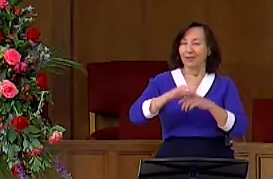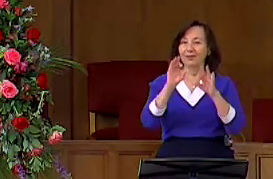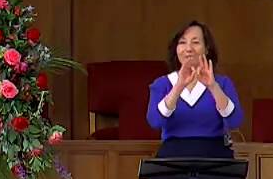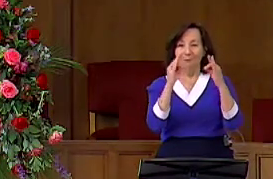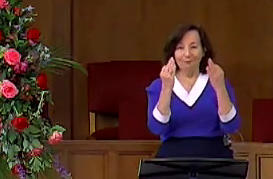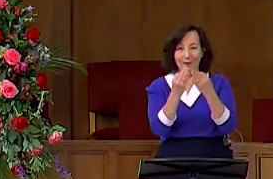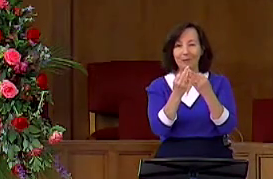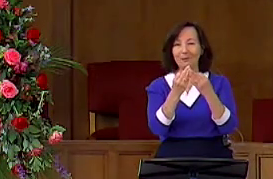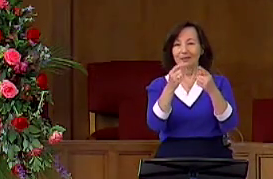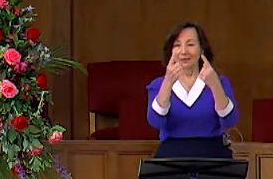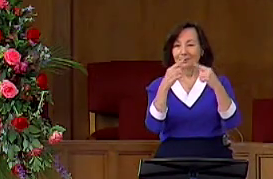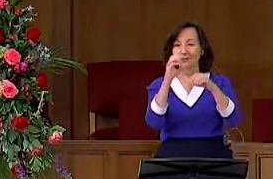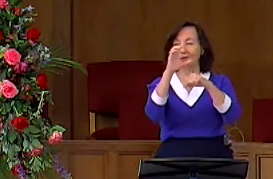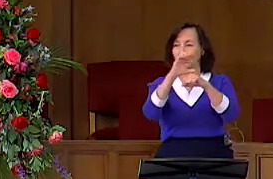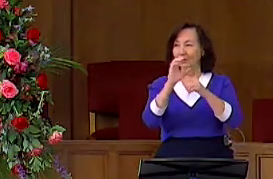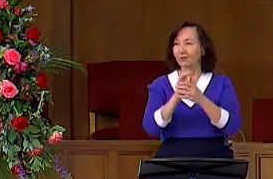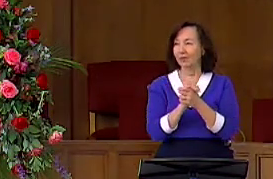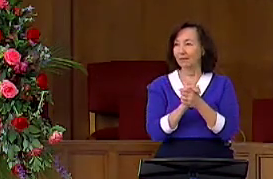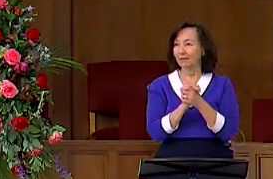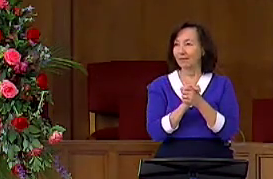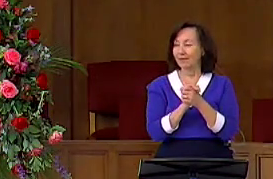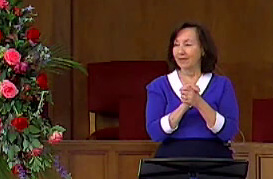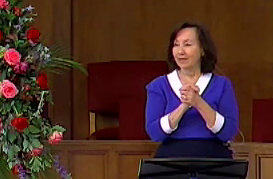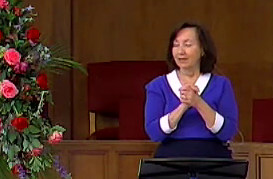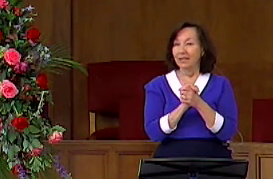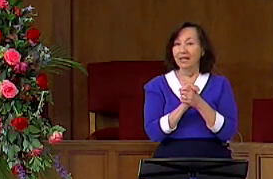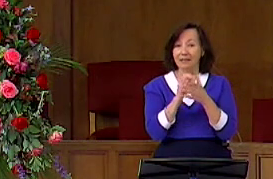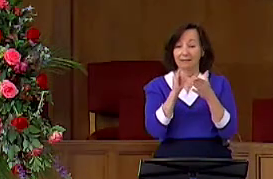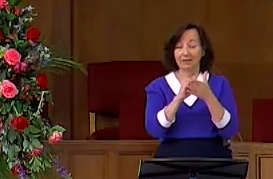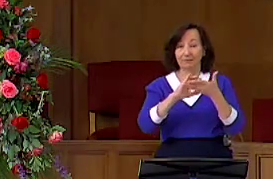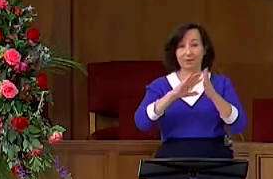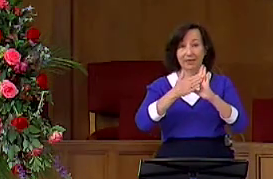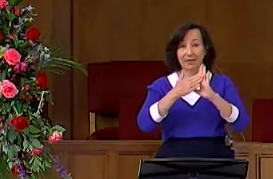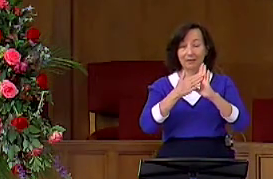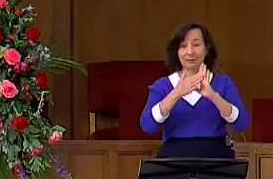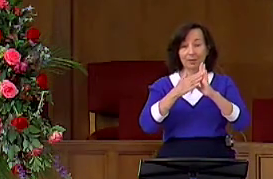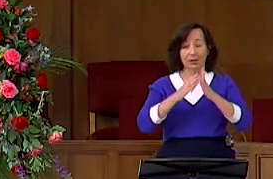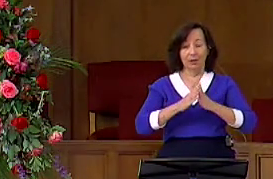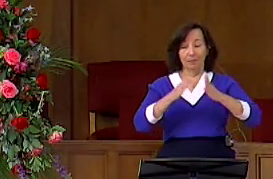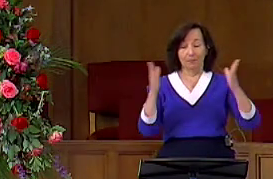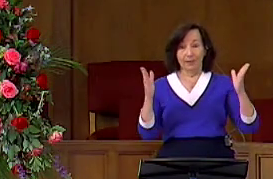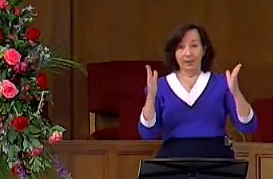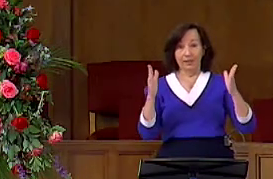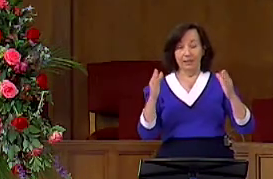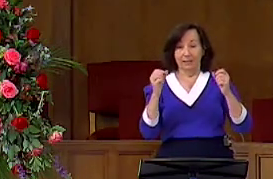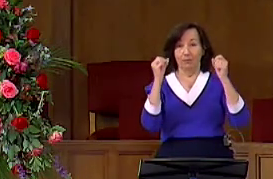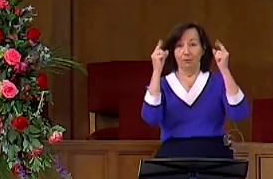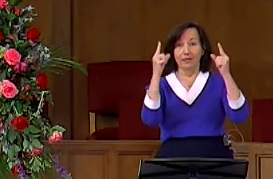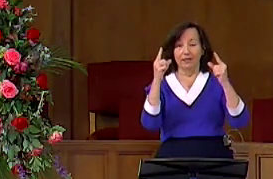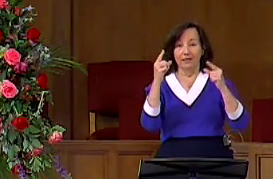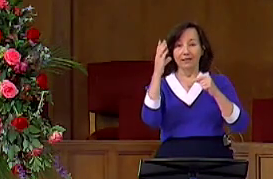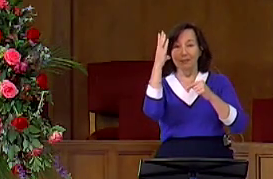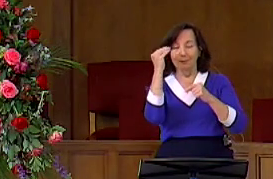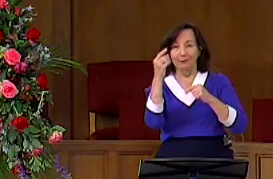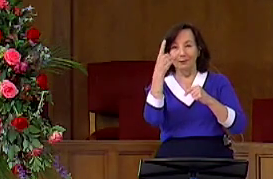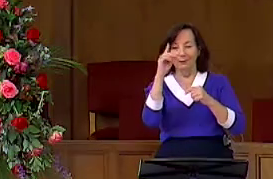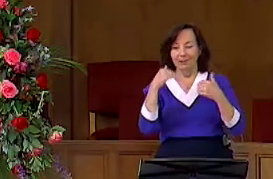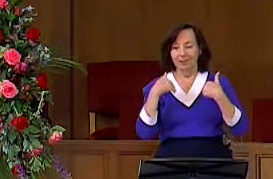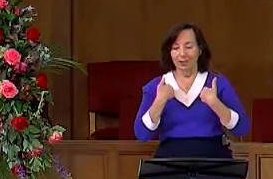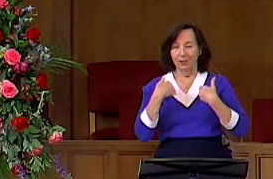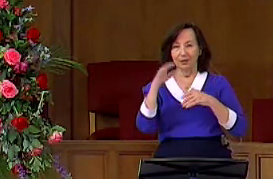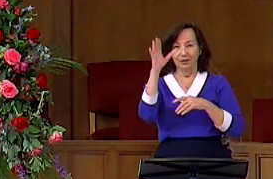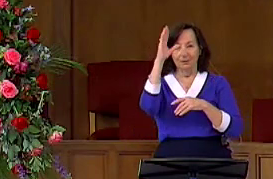to church, which ended up being a huge awakening and learning experience for this young man.